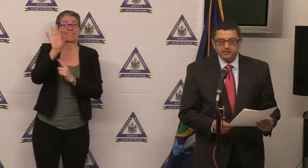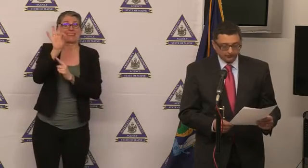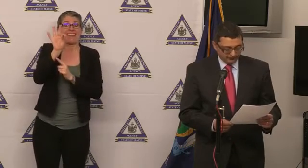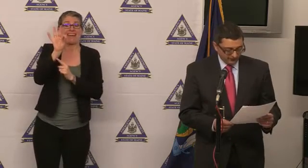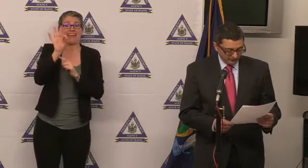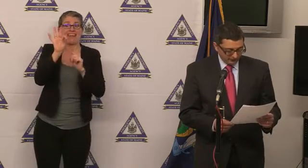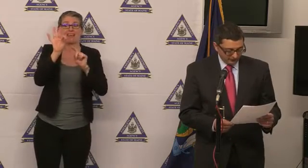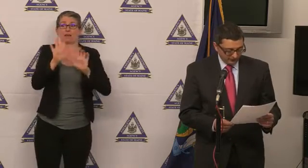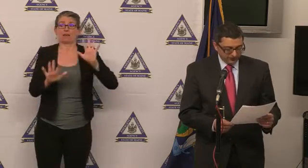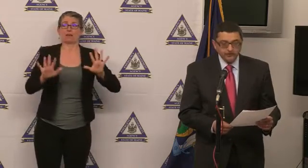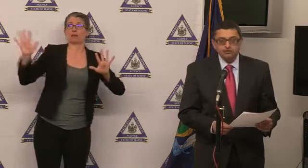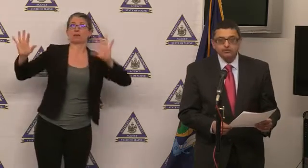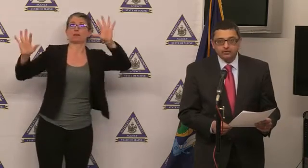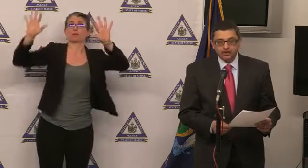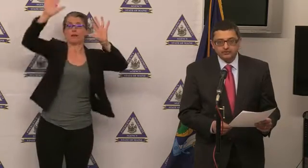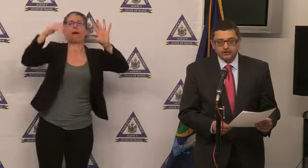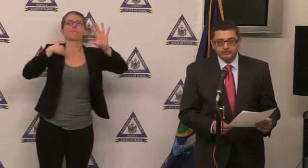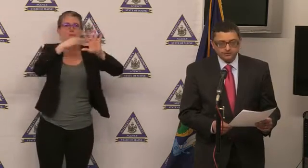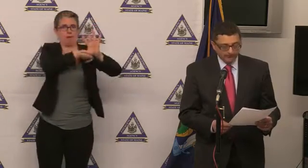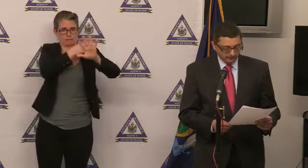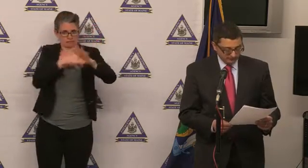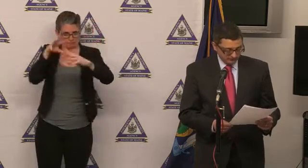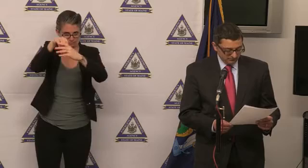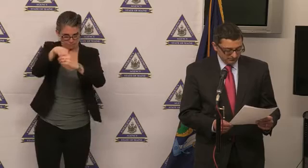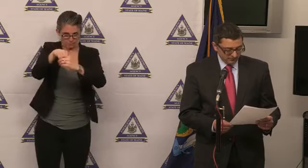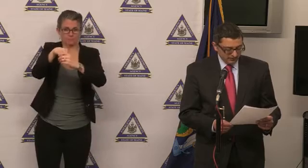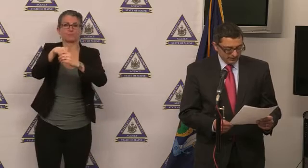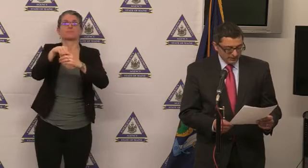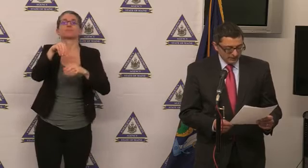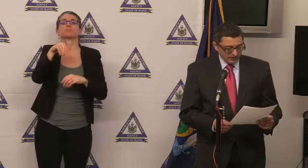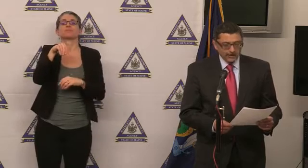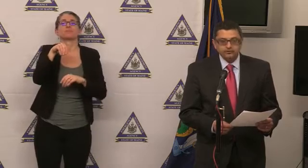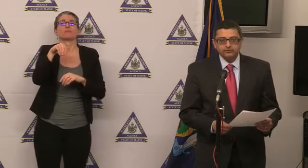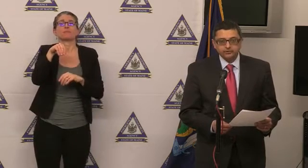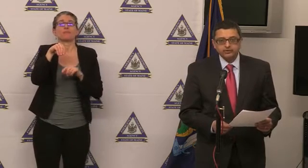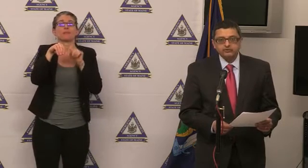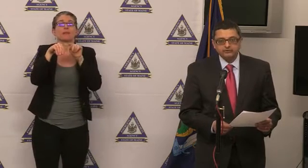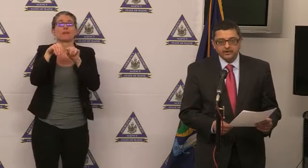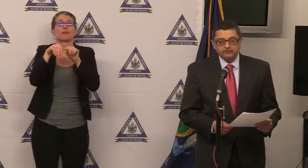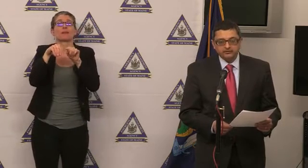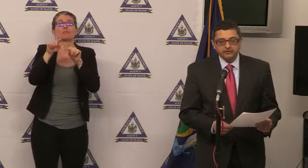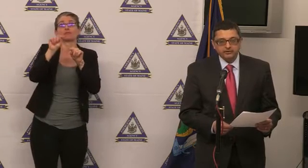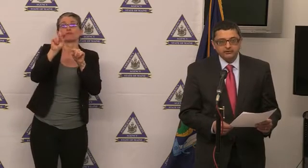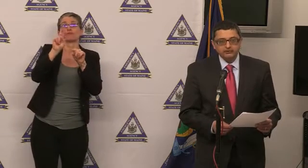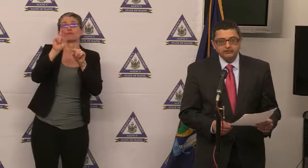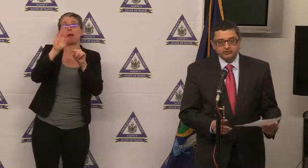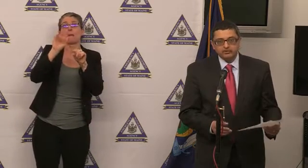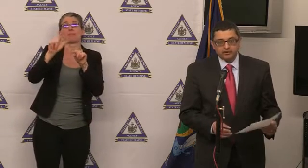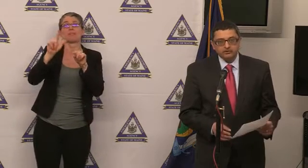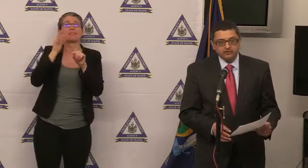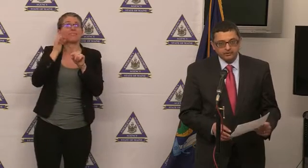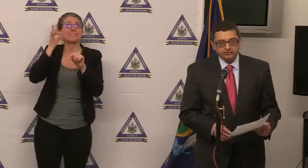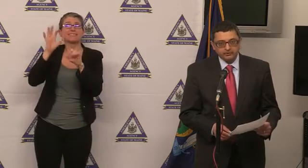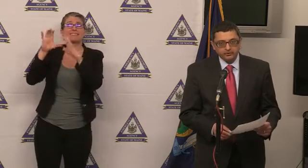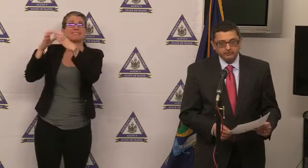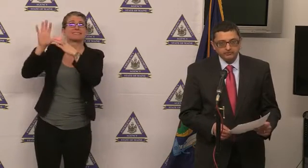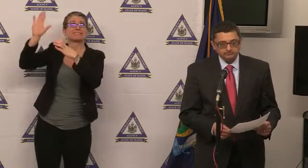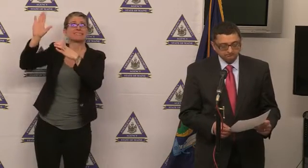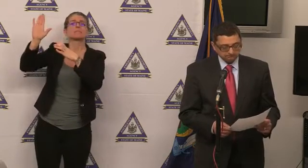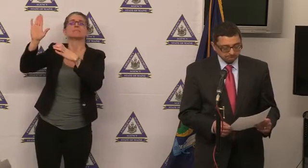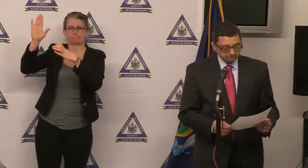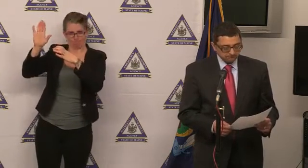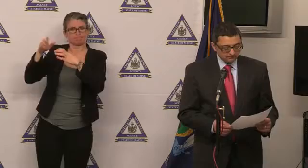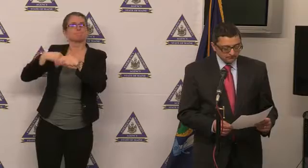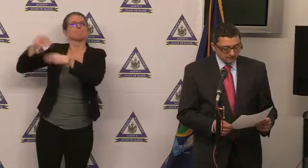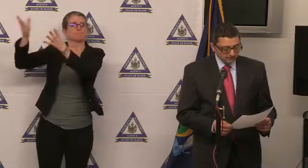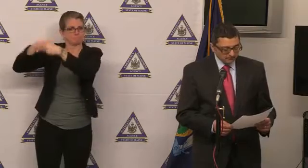multiple agencies within tribal nations, and certain state facilities, such as our veterans' homes.